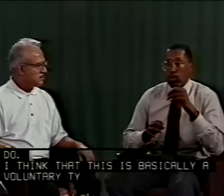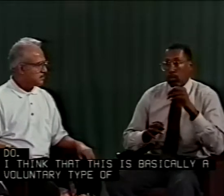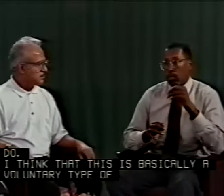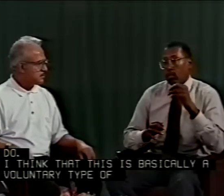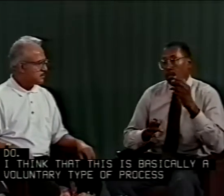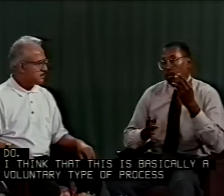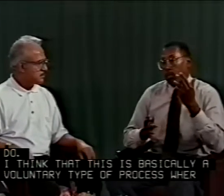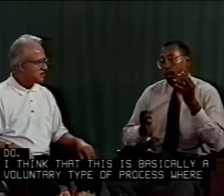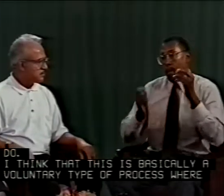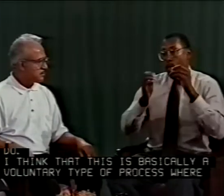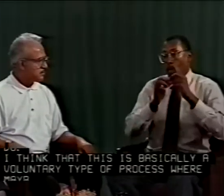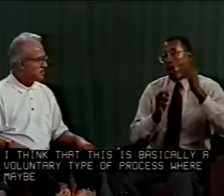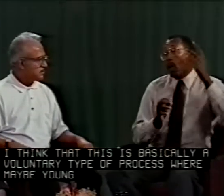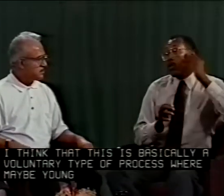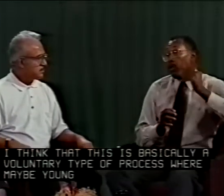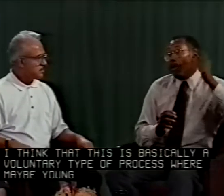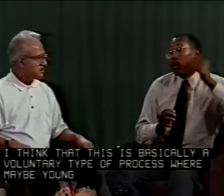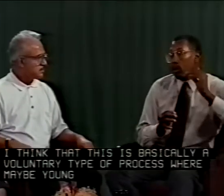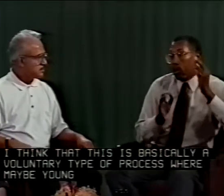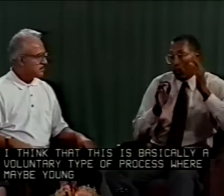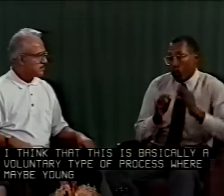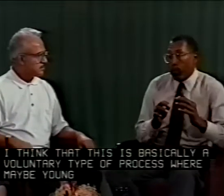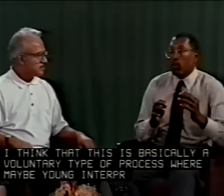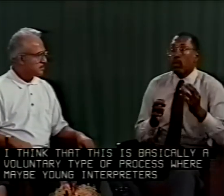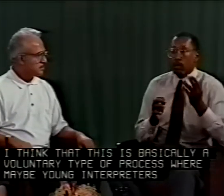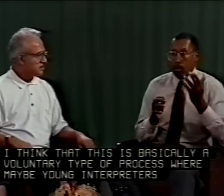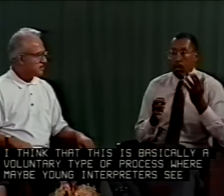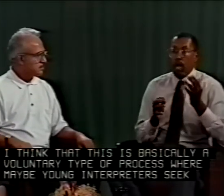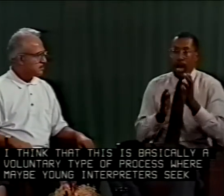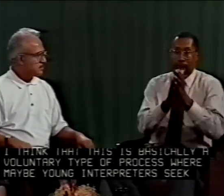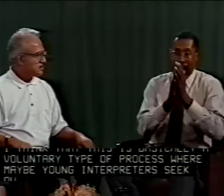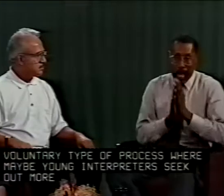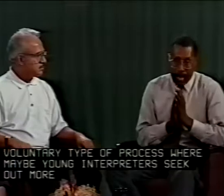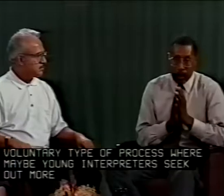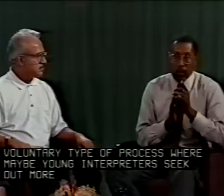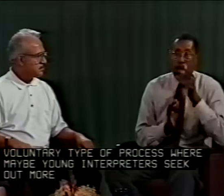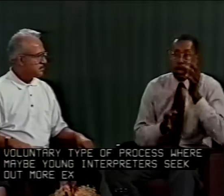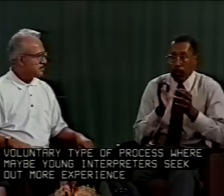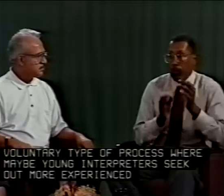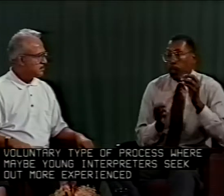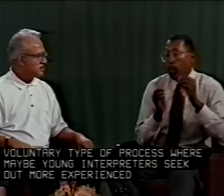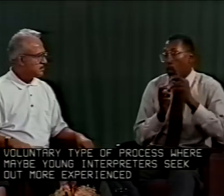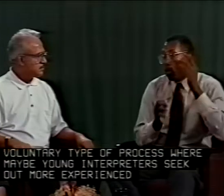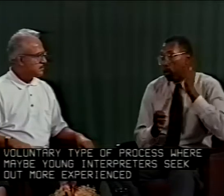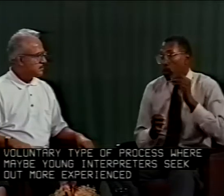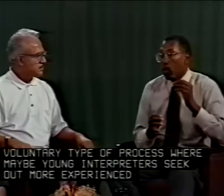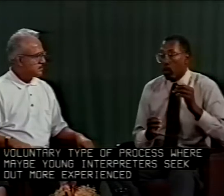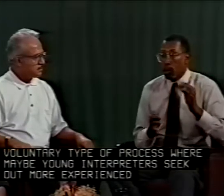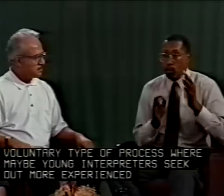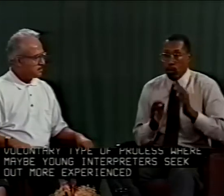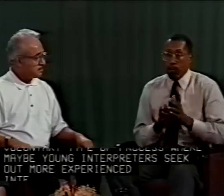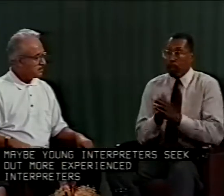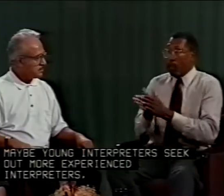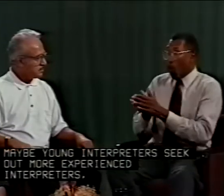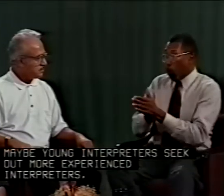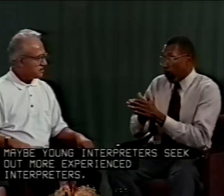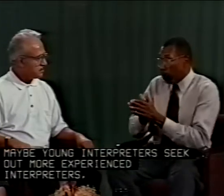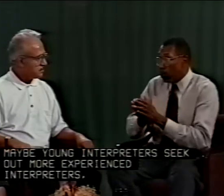out more experienced interpreters and ask those interpreters if